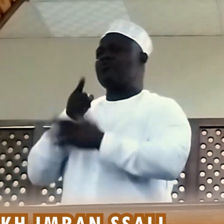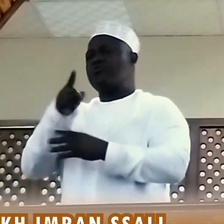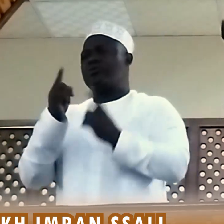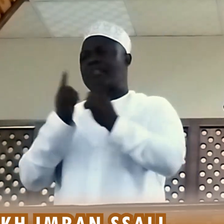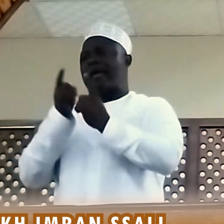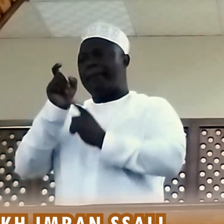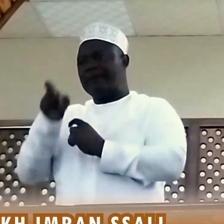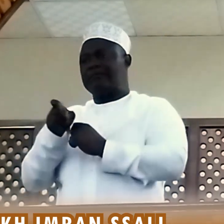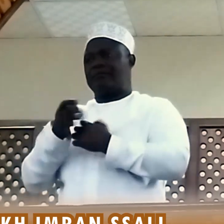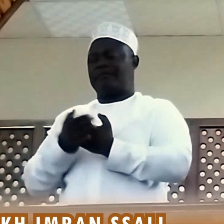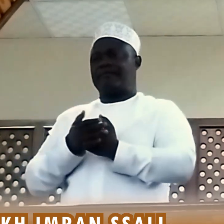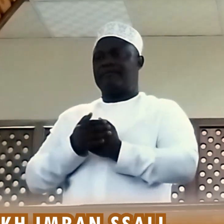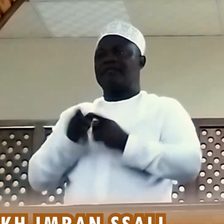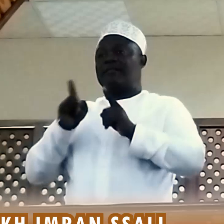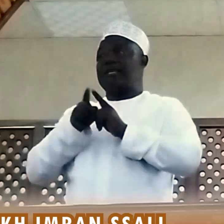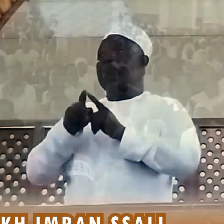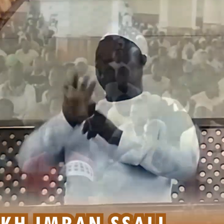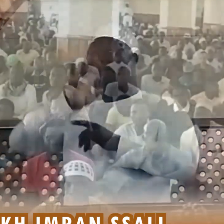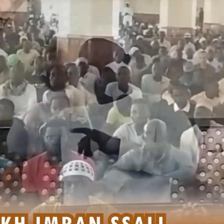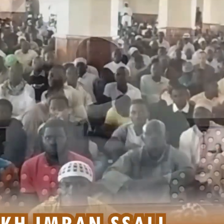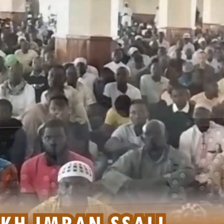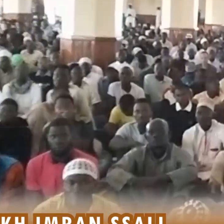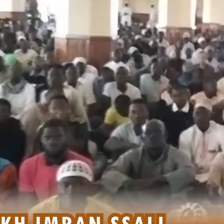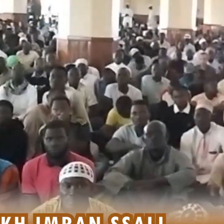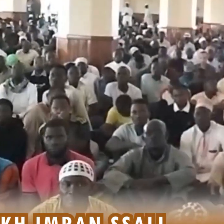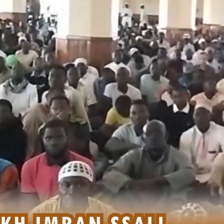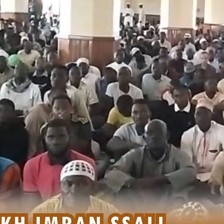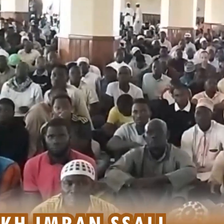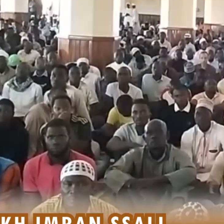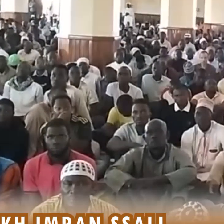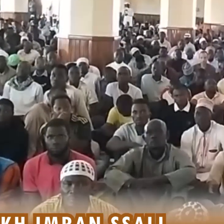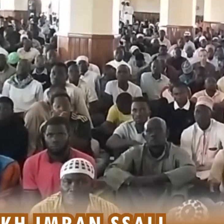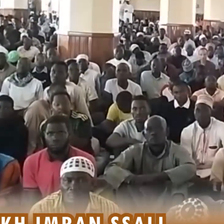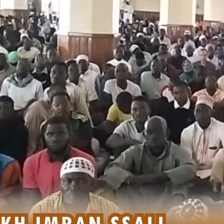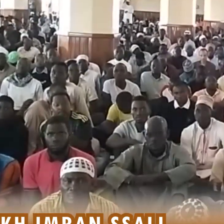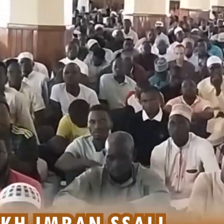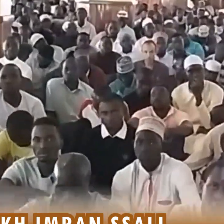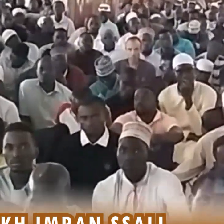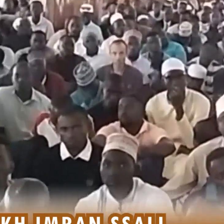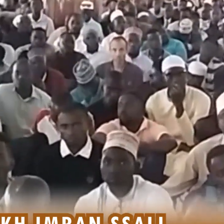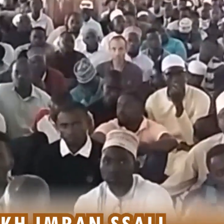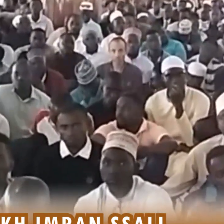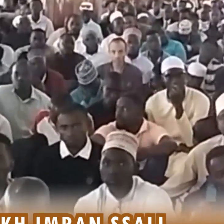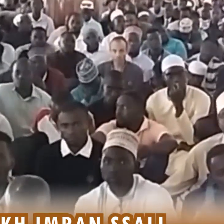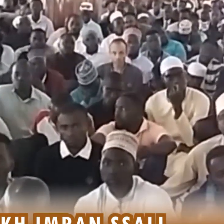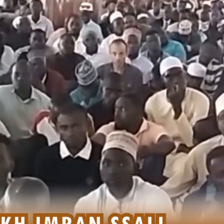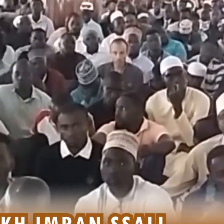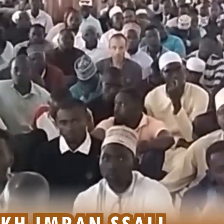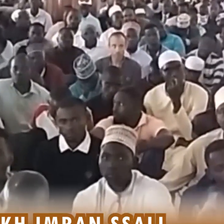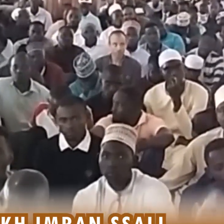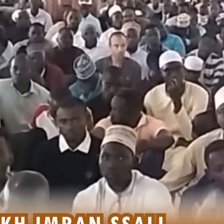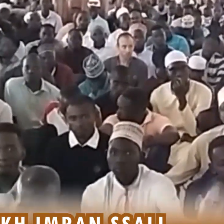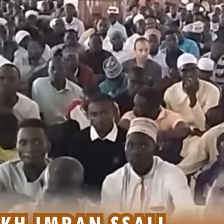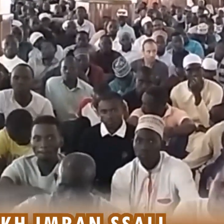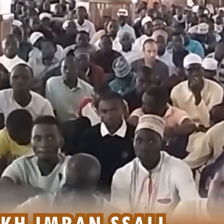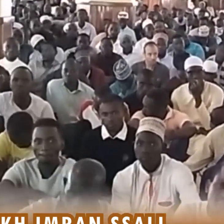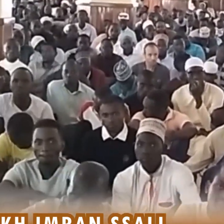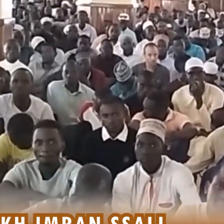ng'omuntu n'ebidda eri society kale twetaaga okulaba nga tukiviirako ddala ate